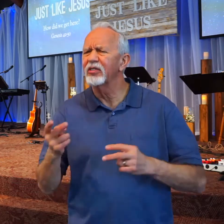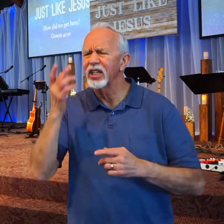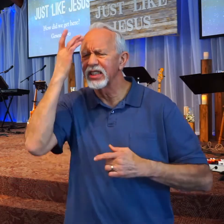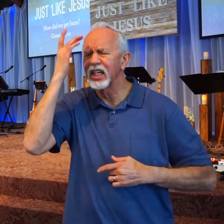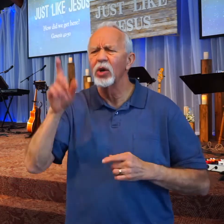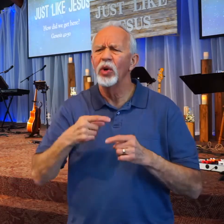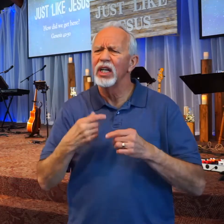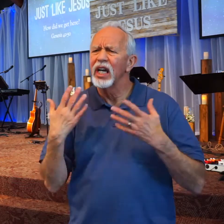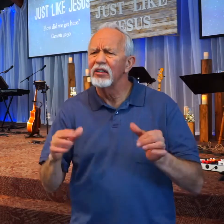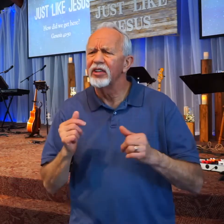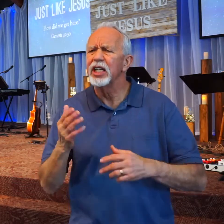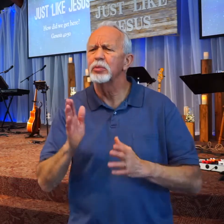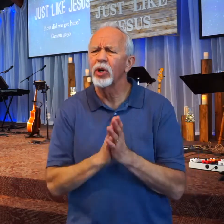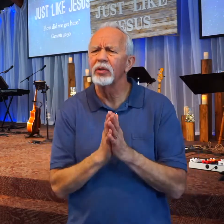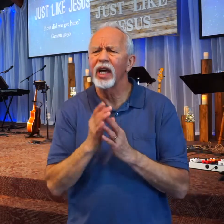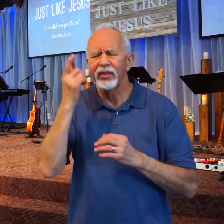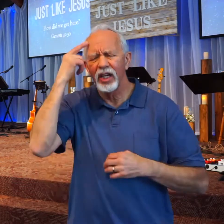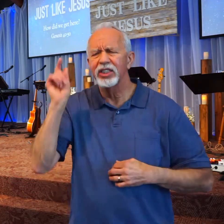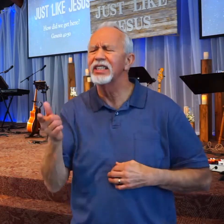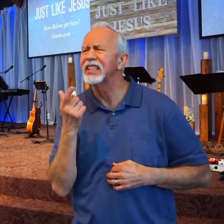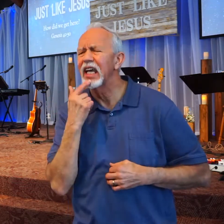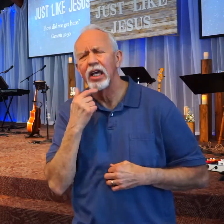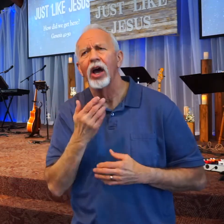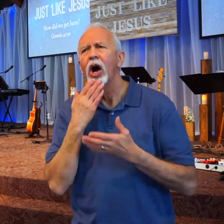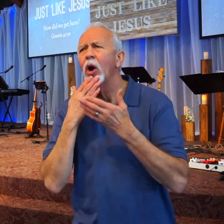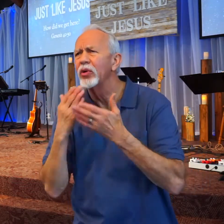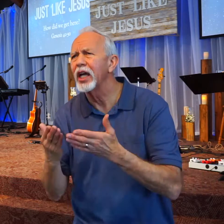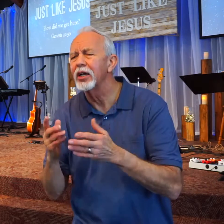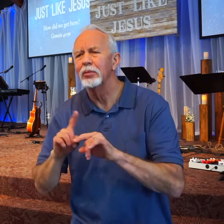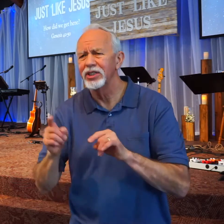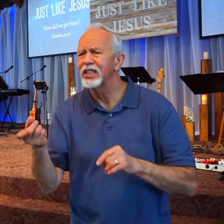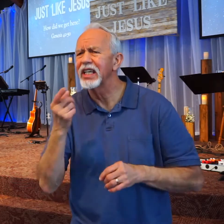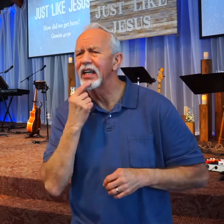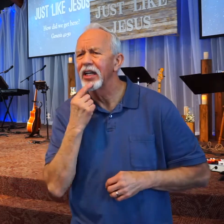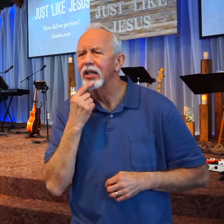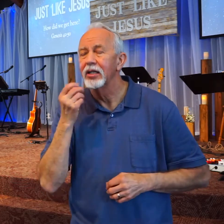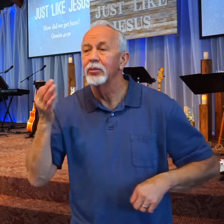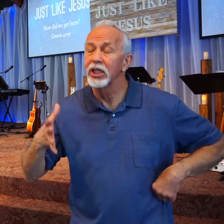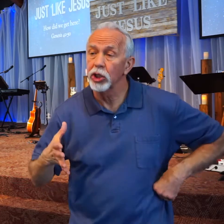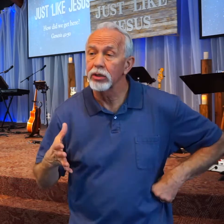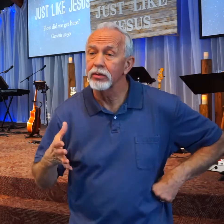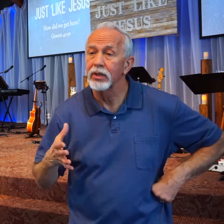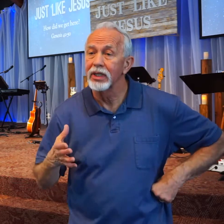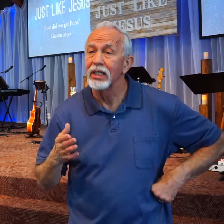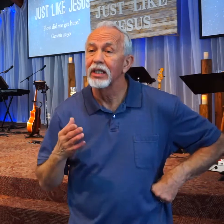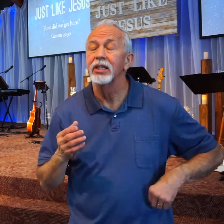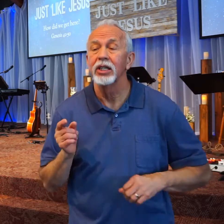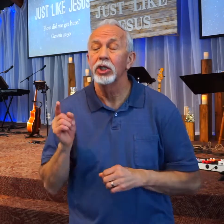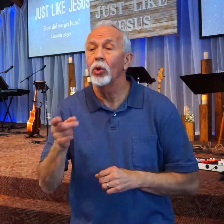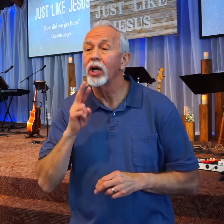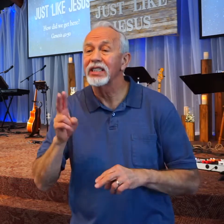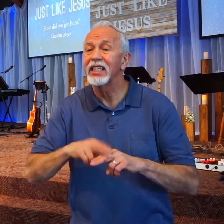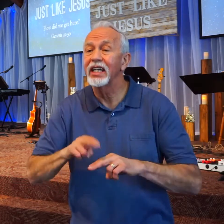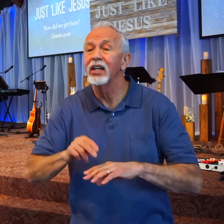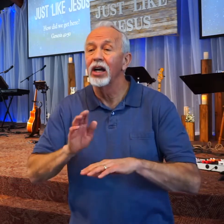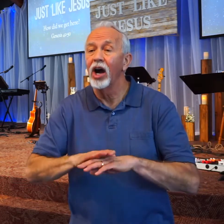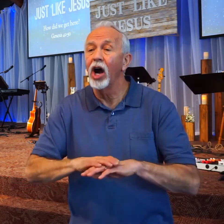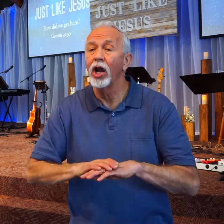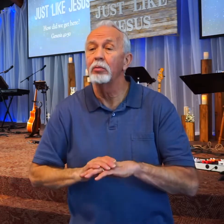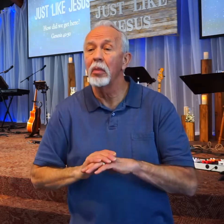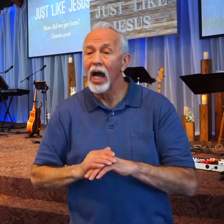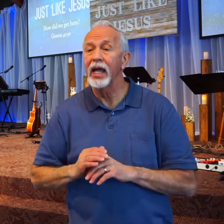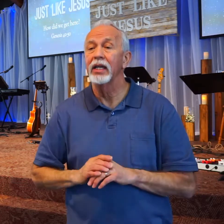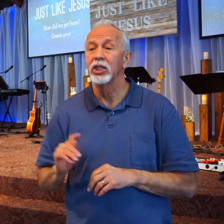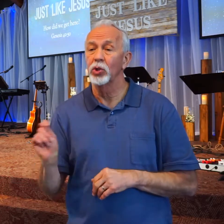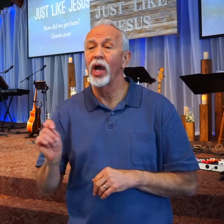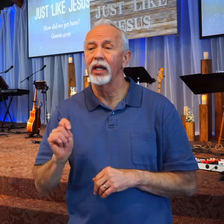finished praying, I thought she'd say, "Oh, thank you," you know. But instead, she said, "Preacher, honey, you are sitting on my bedside